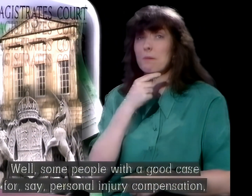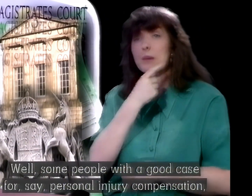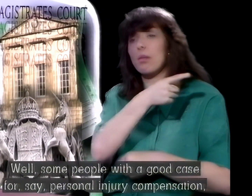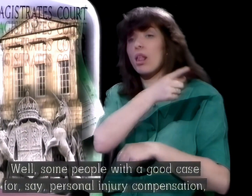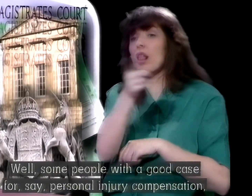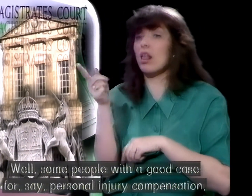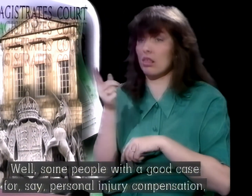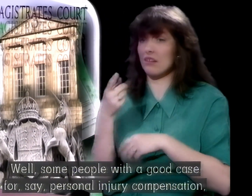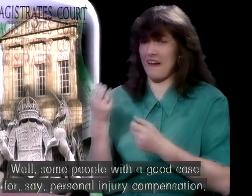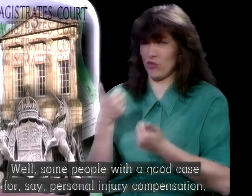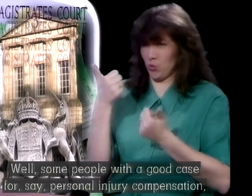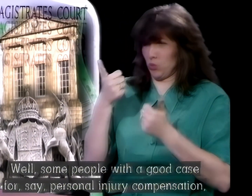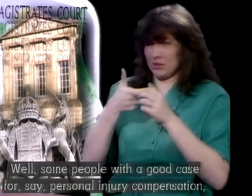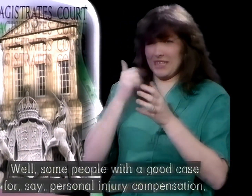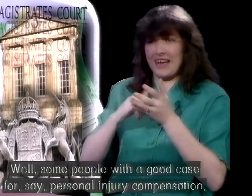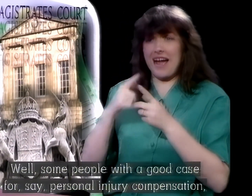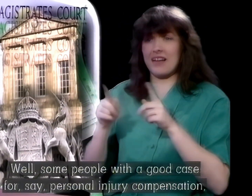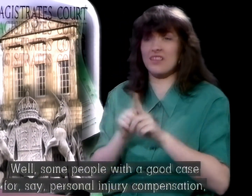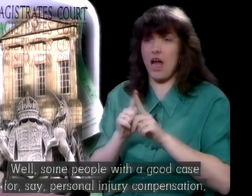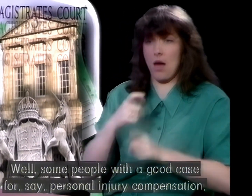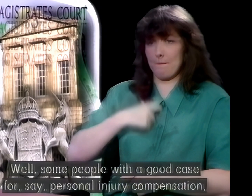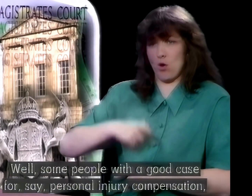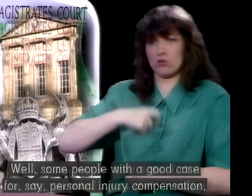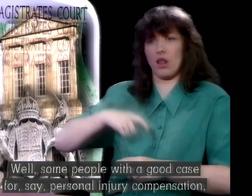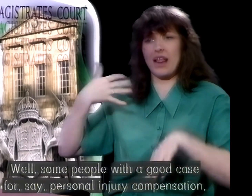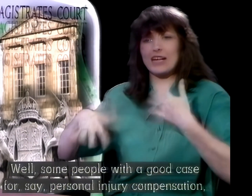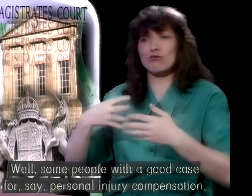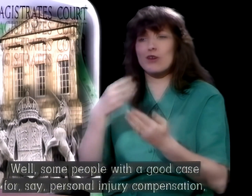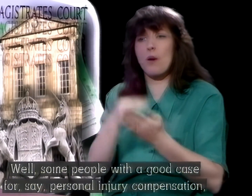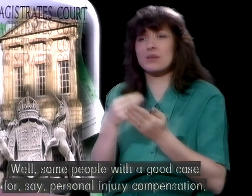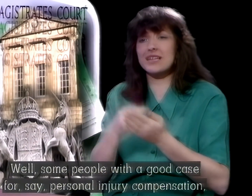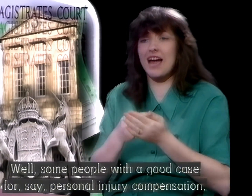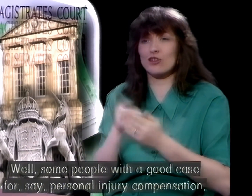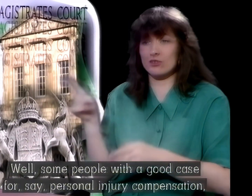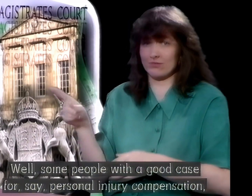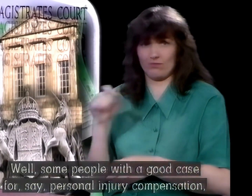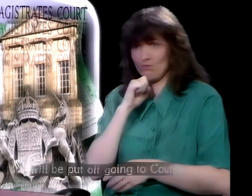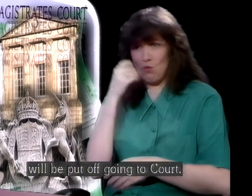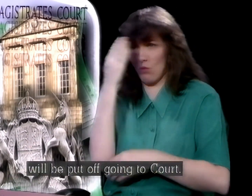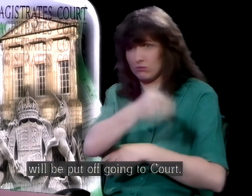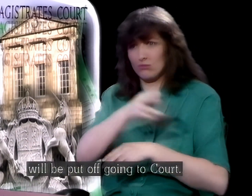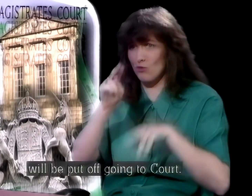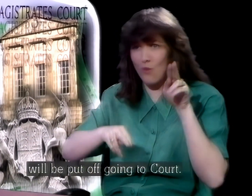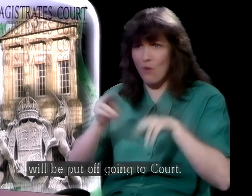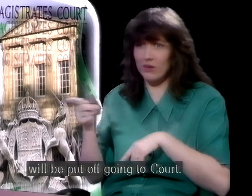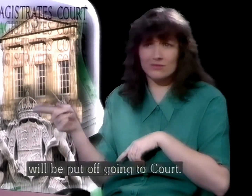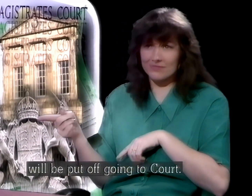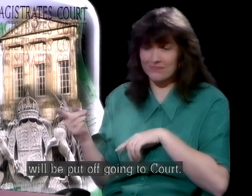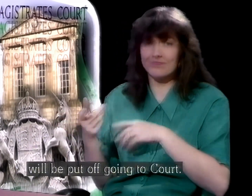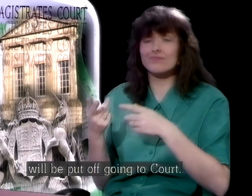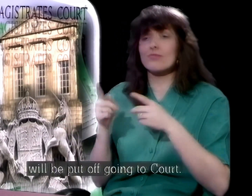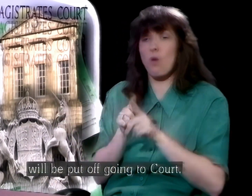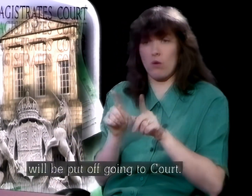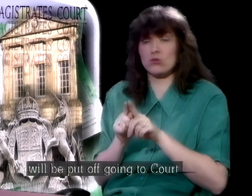Well, some people with a good case for, say, personal injury compensation will be put off going to